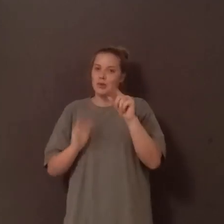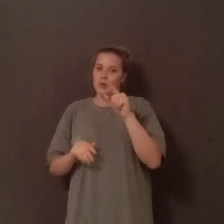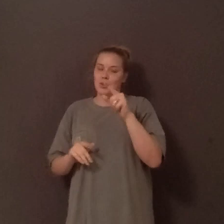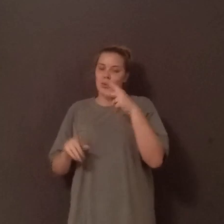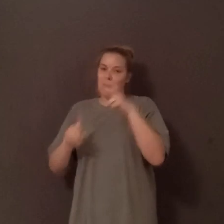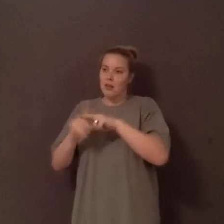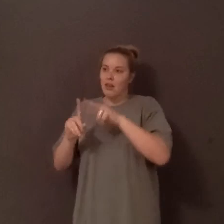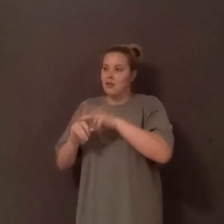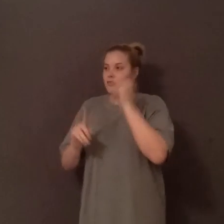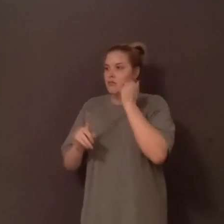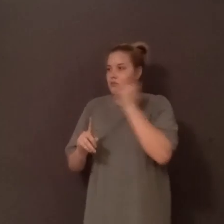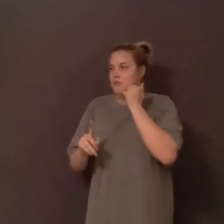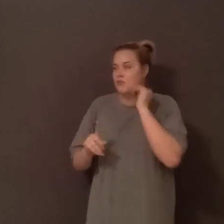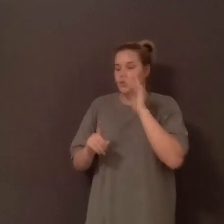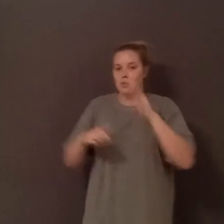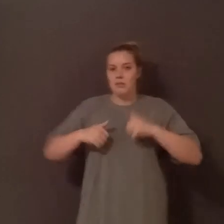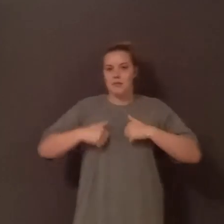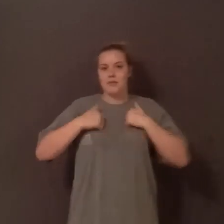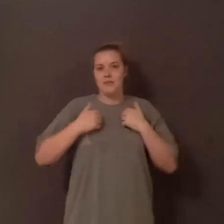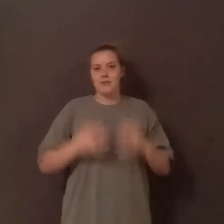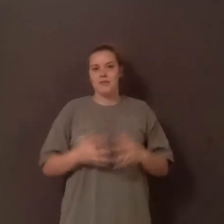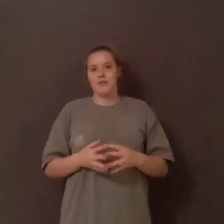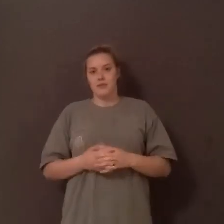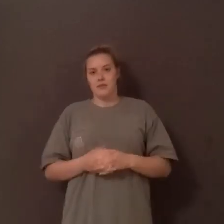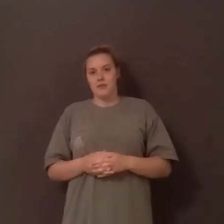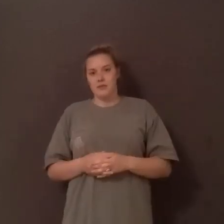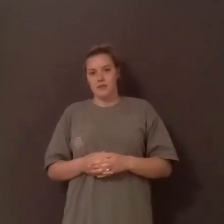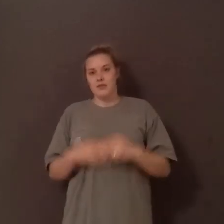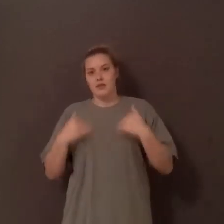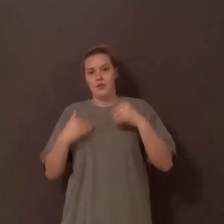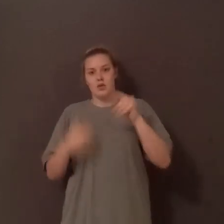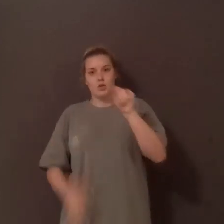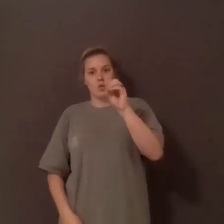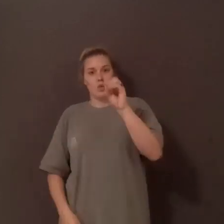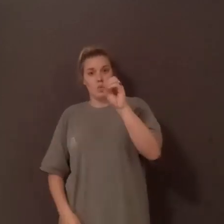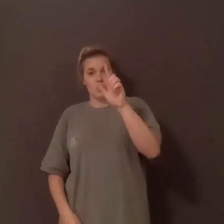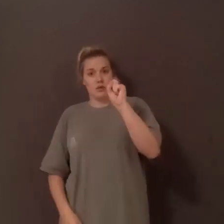every single day in your life. Tools to improve yourself.